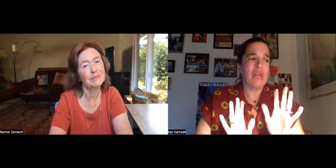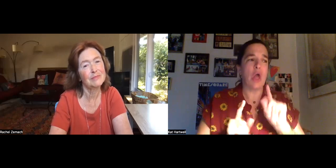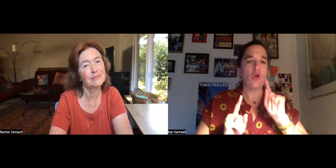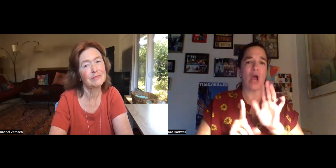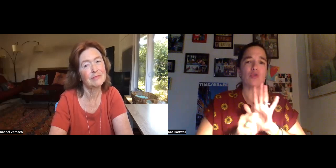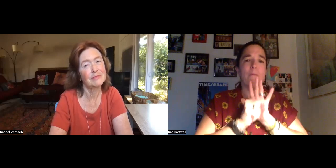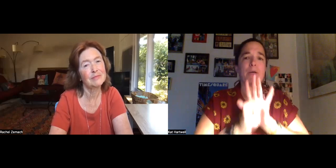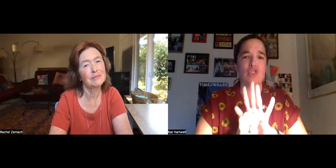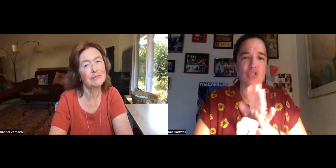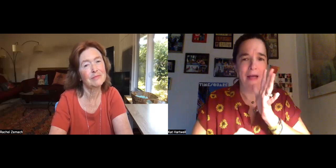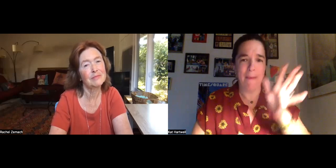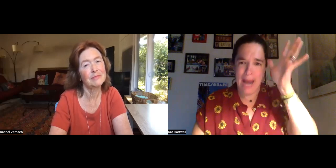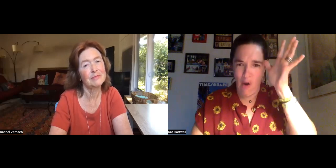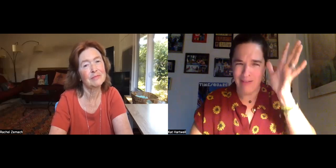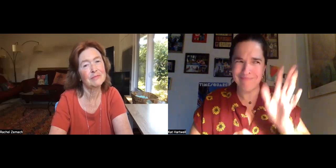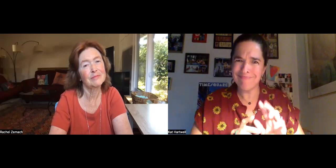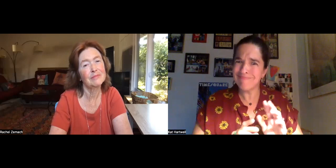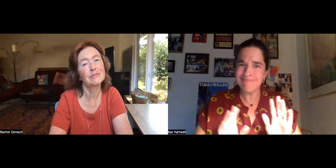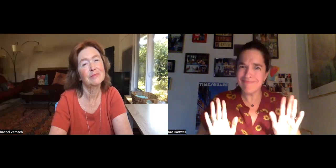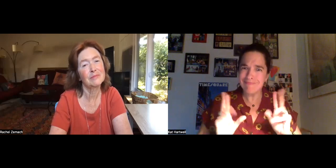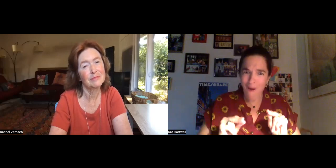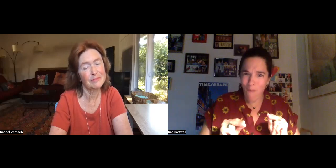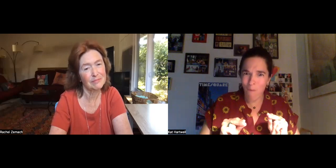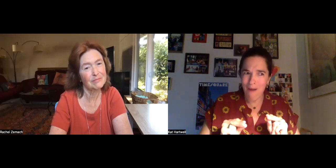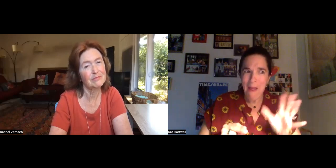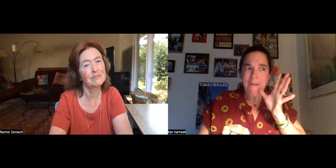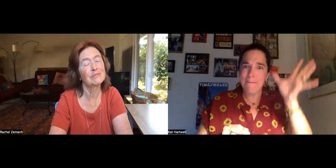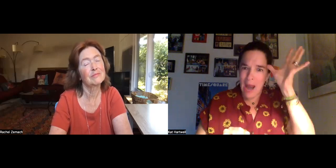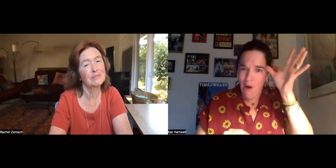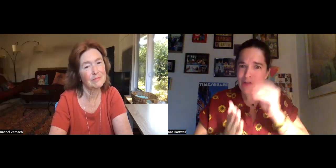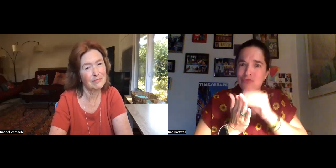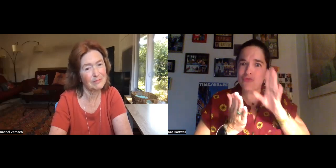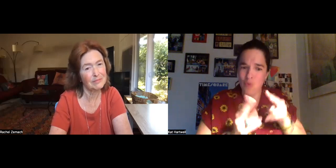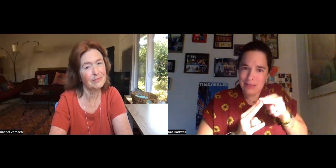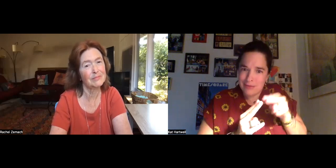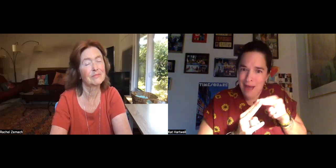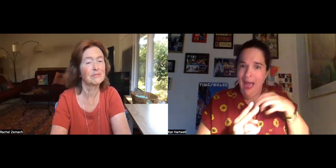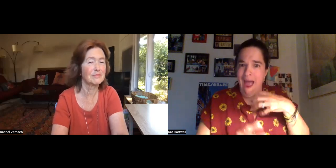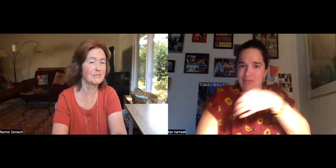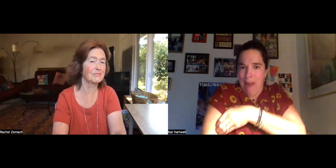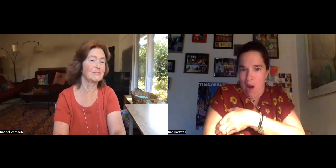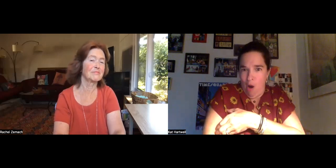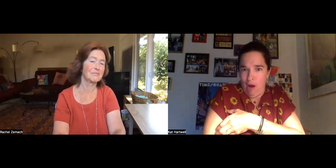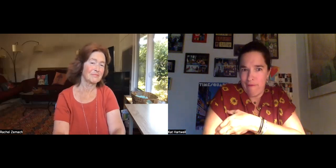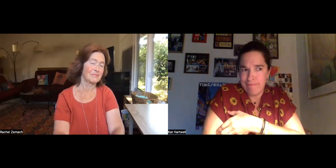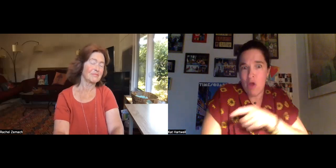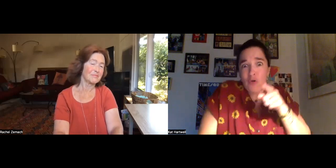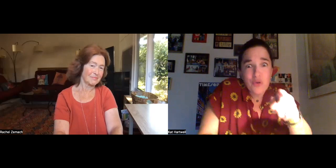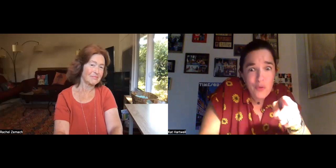don't need try to push the parent. No, the parents do not have the power.